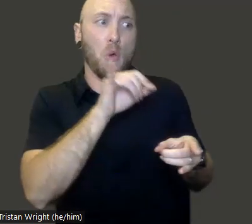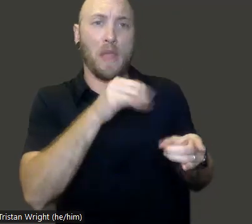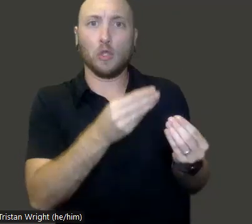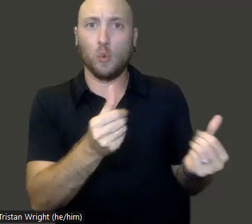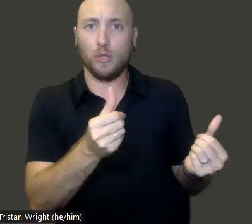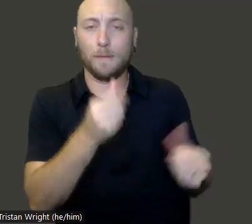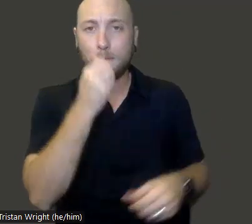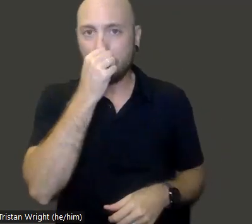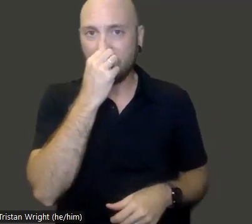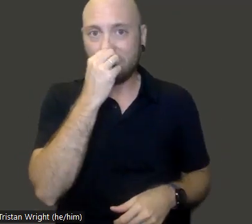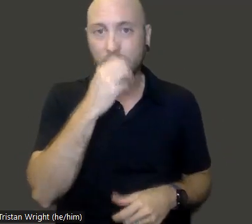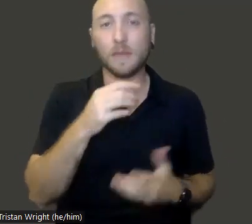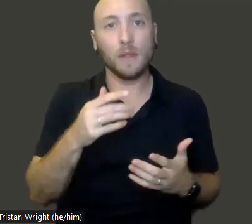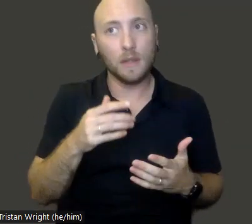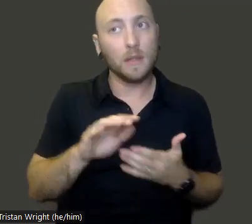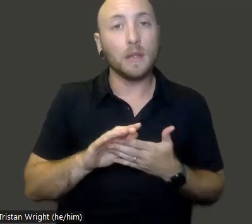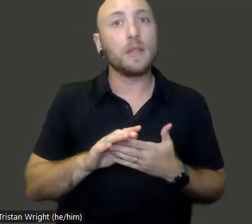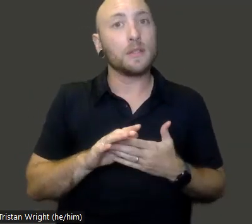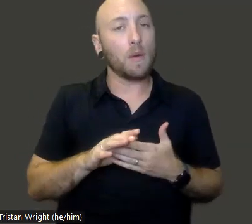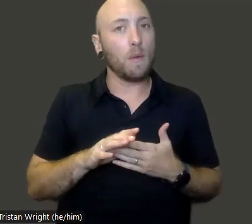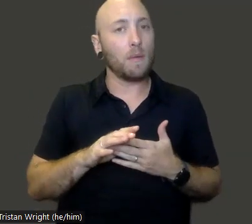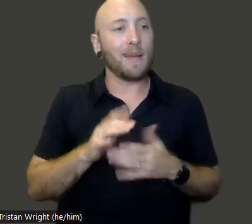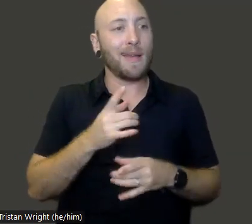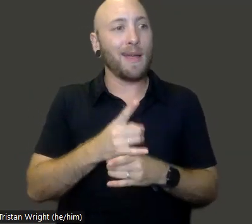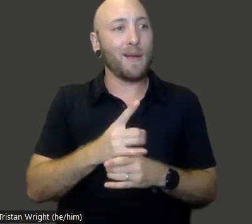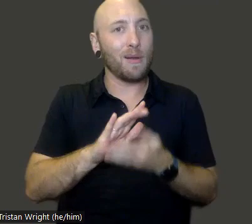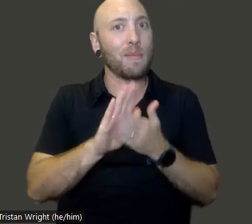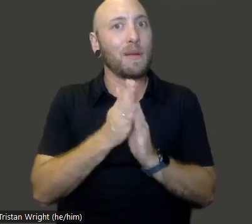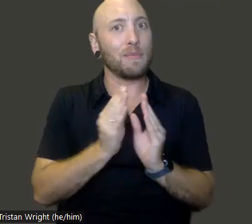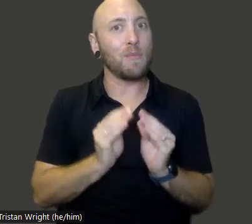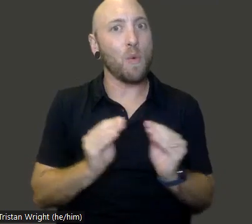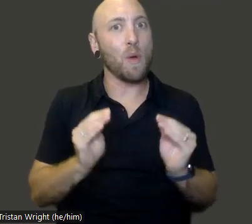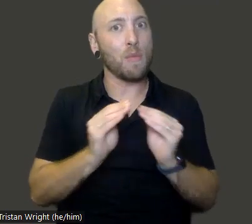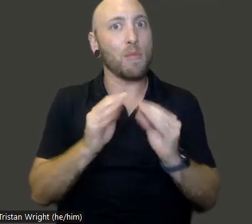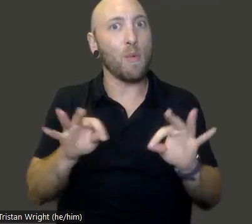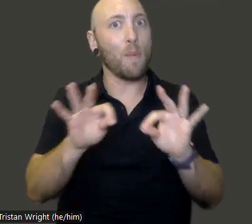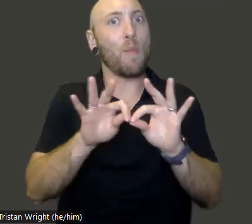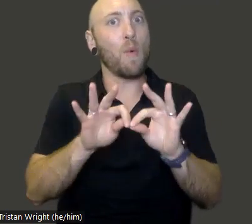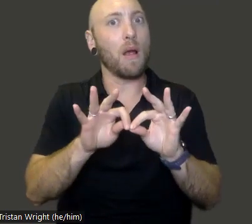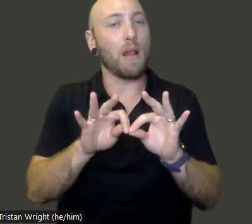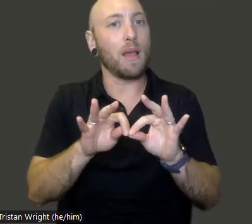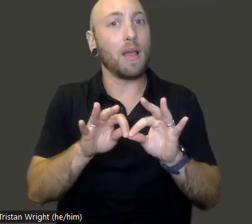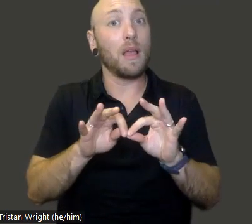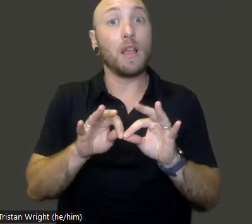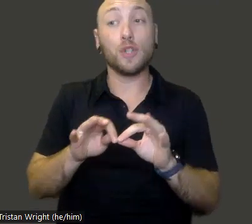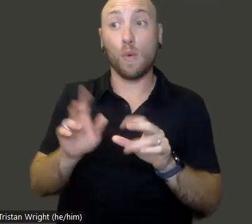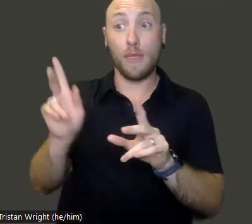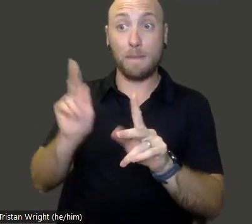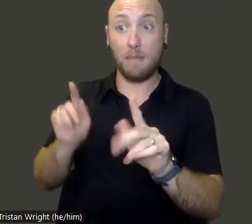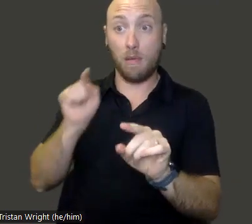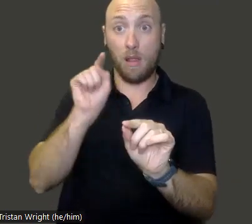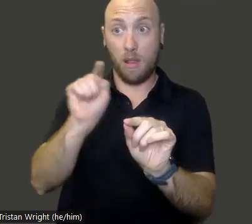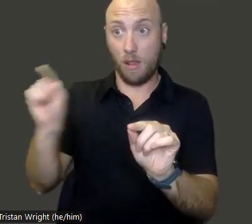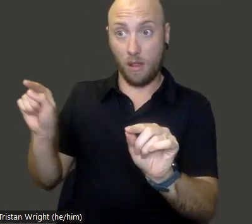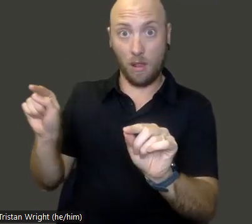alcohol starts becoming more and more important part of my life. And now I'm really starting to get rid of the people in my life that don't